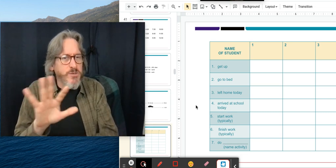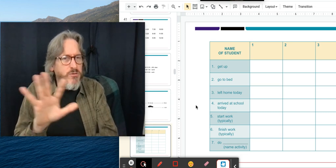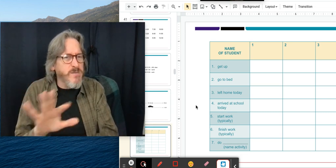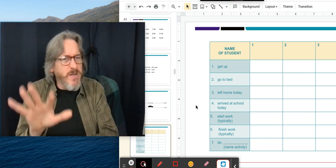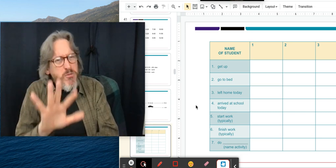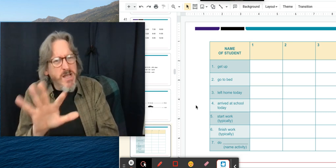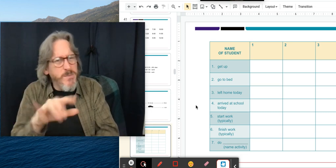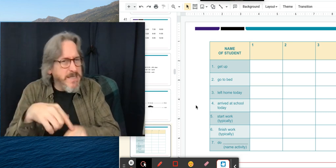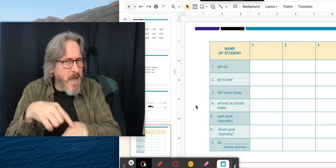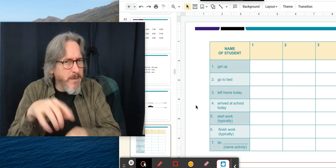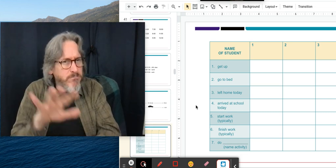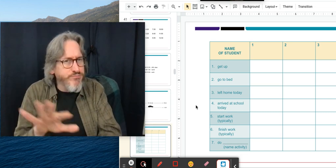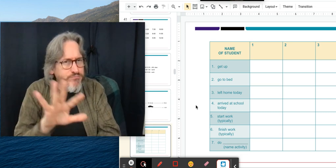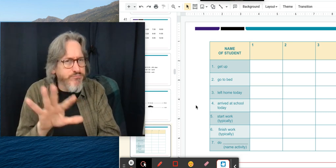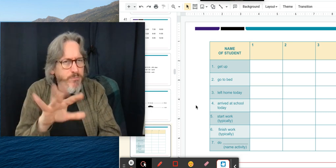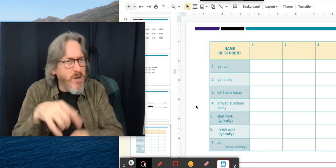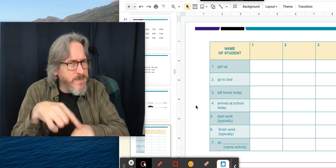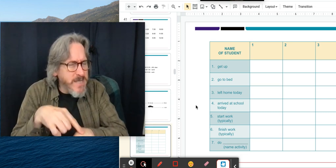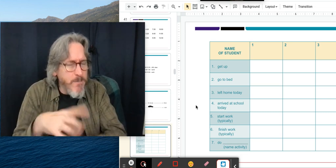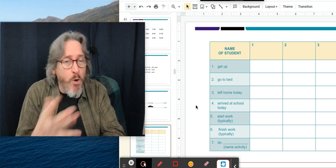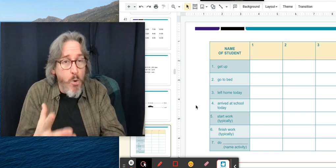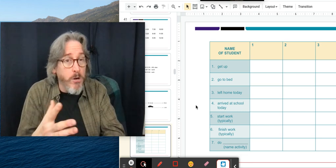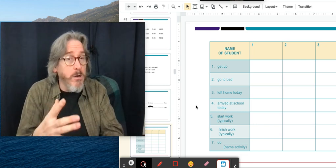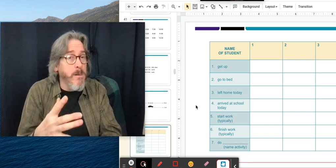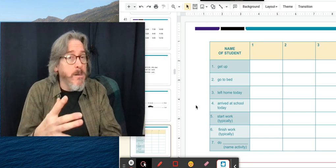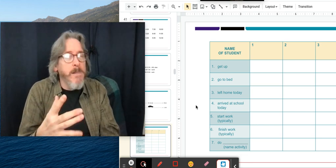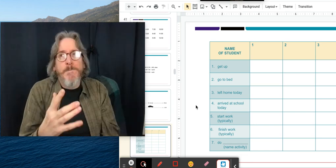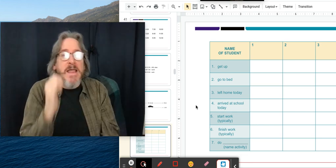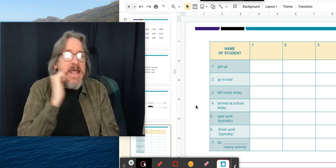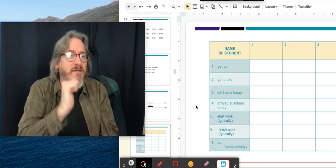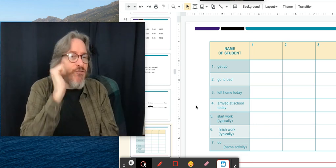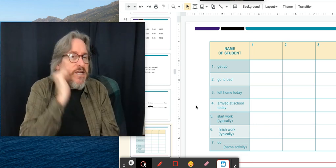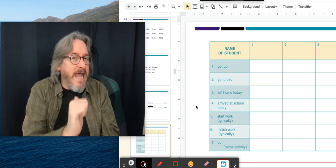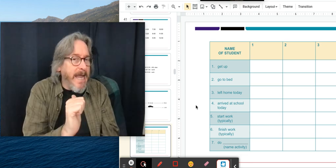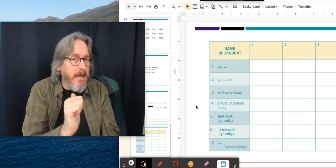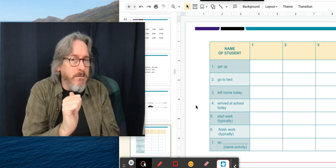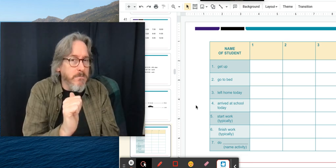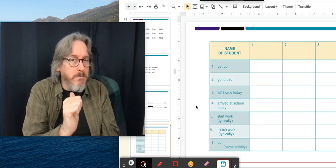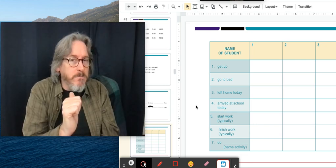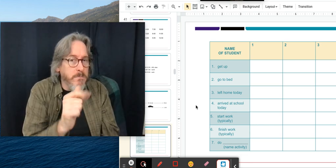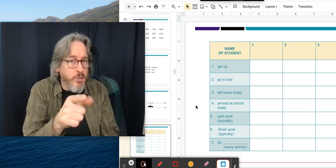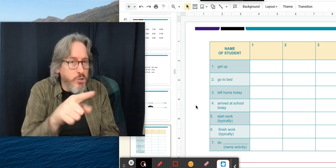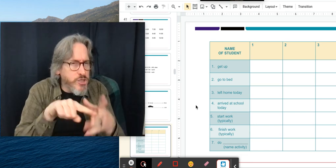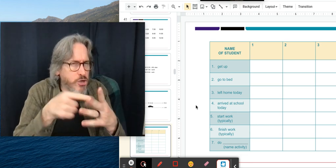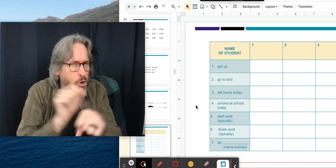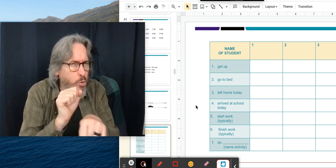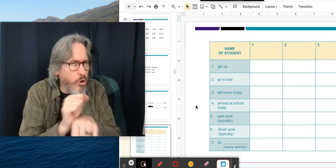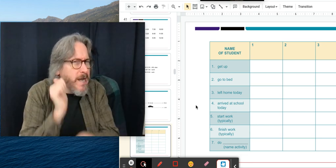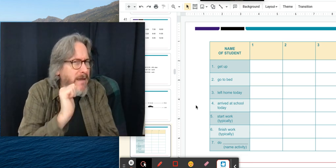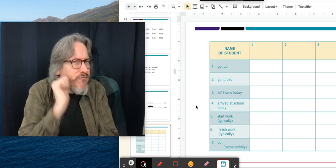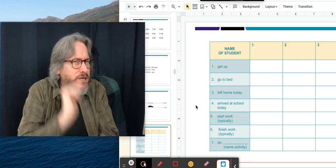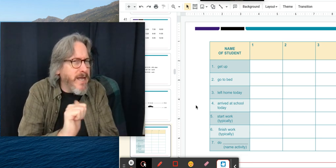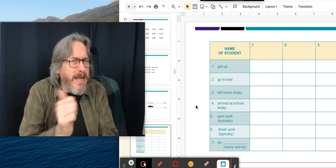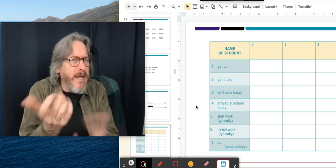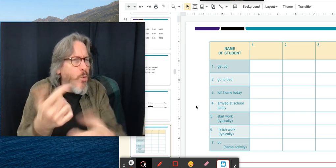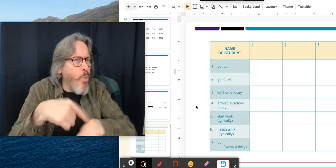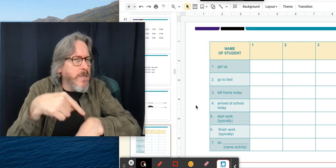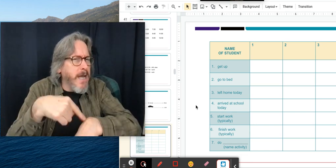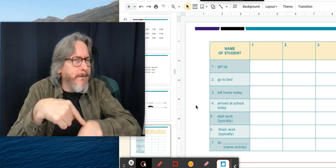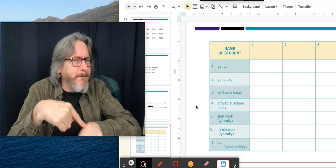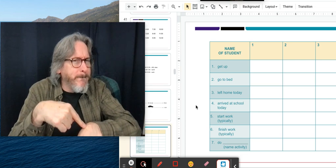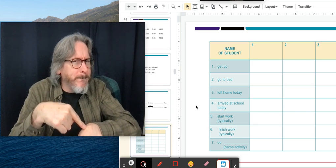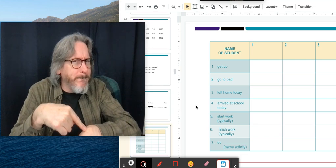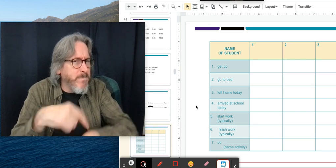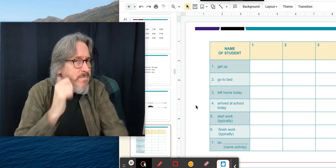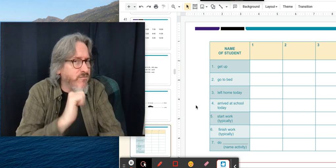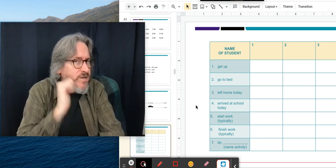sometimes you'll do approximate time, or every day, start work every day, what